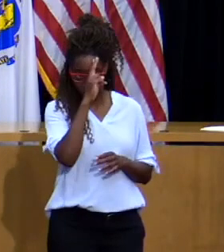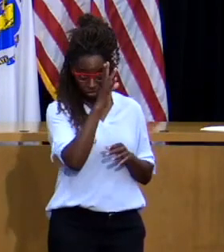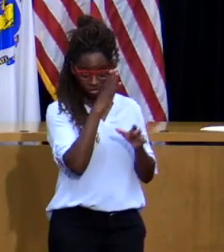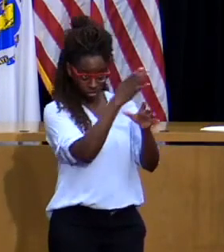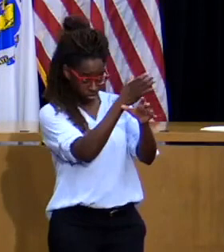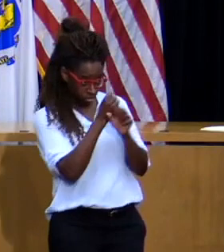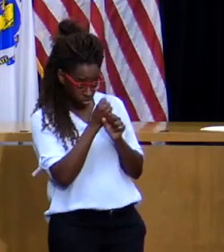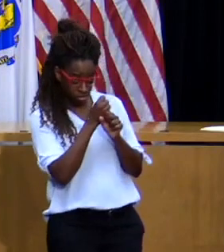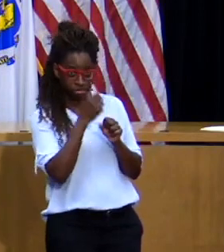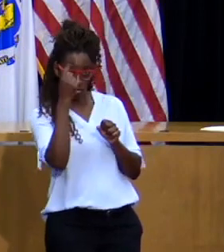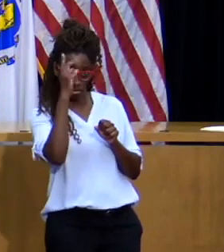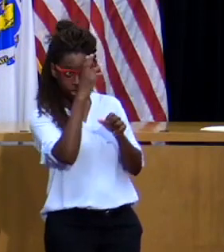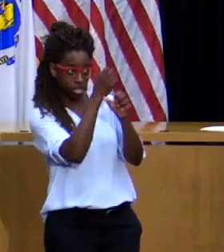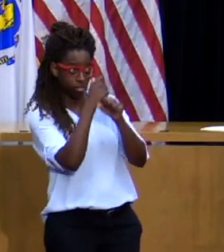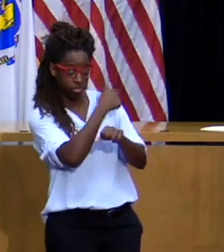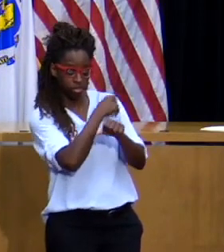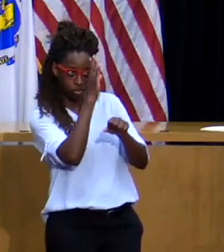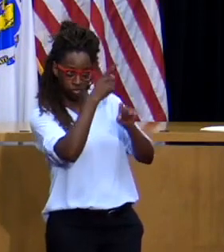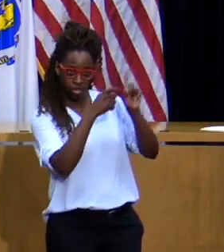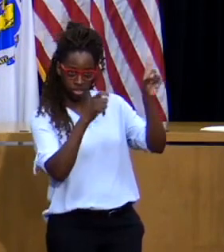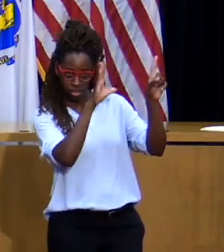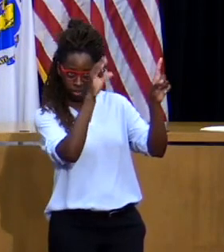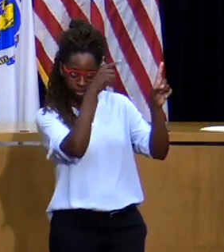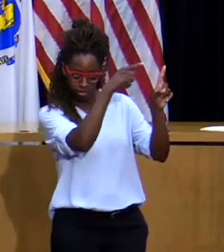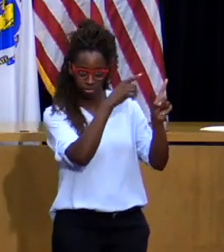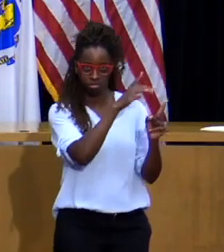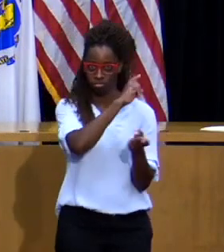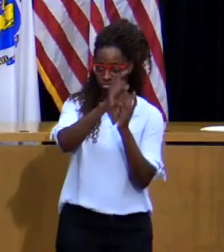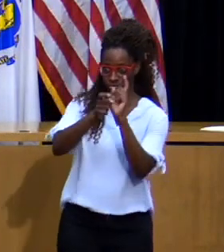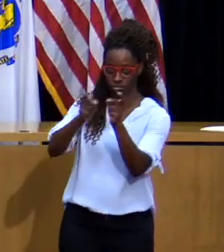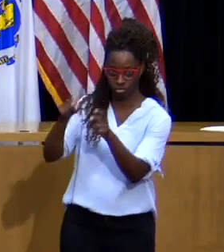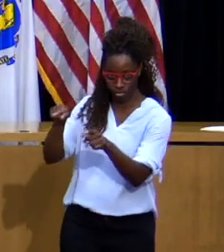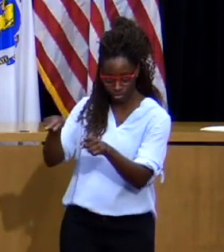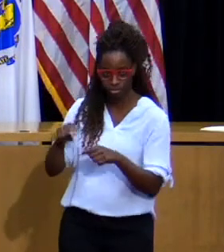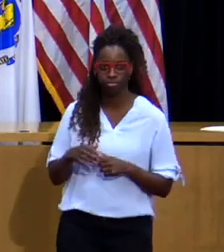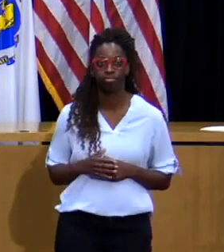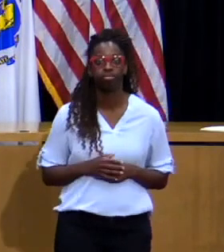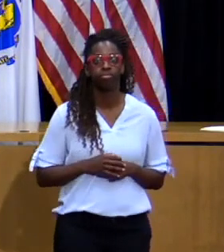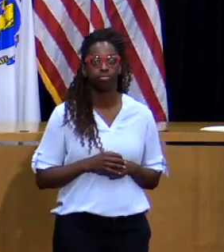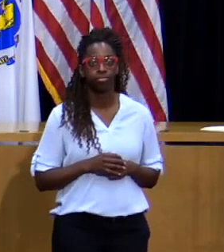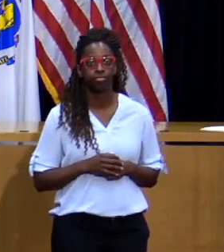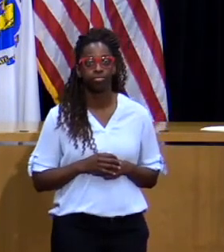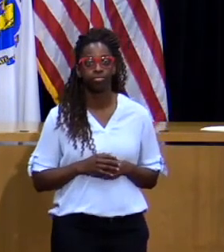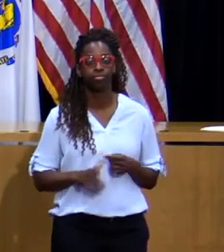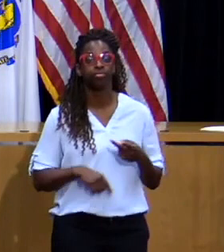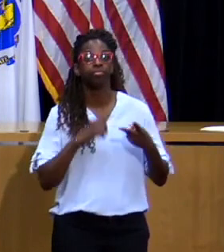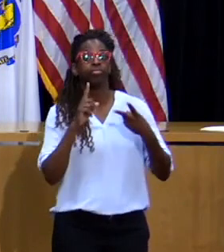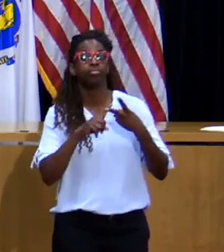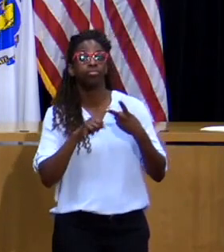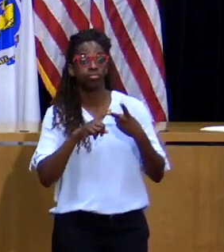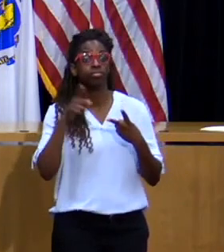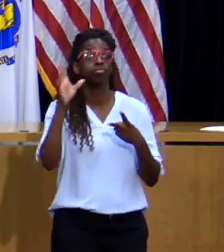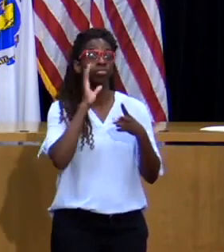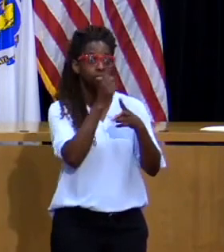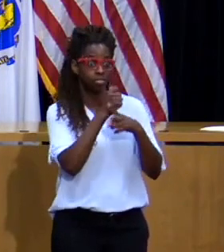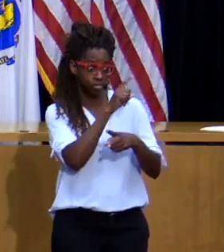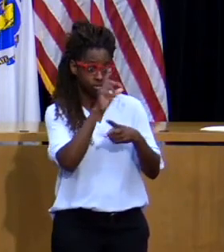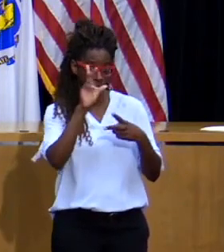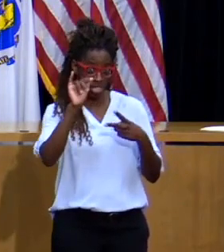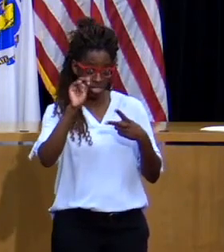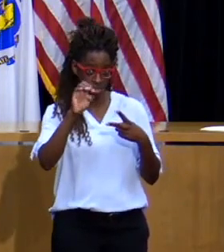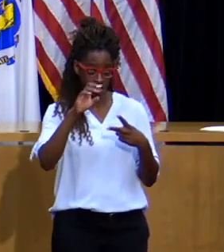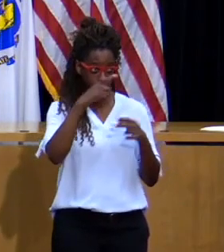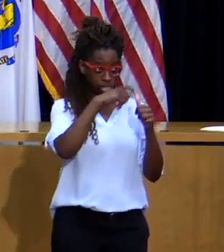larger hospitals, or will, with more storage capacity, or from the Department of Public Health directly. So, in